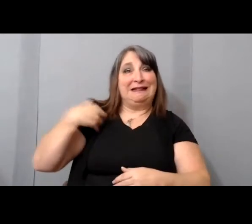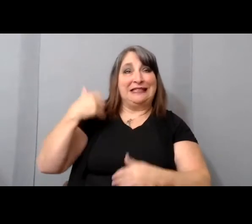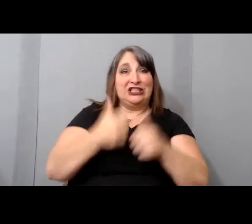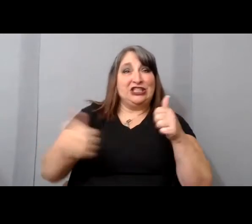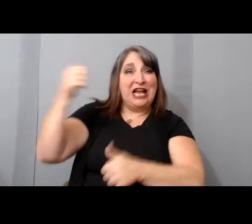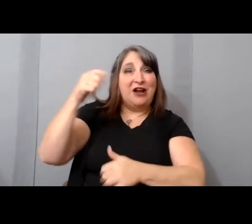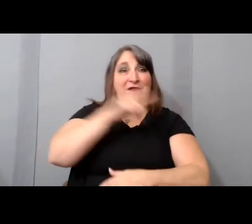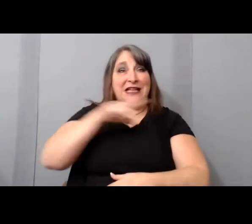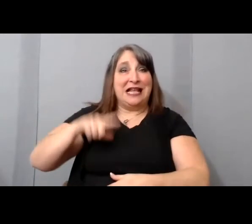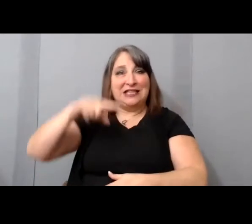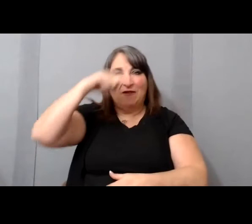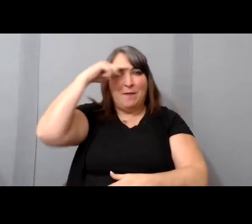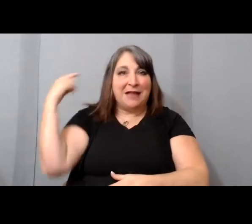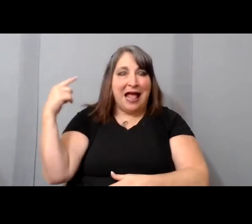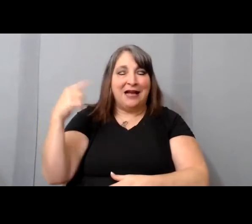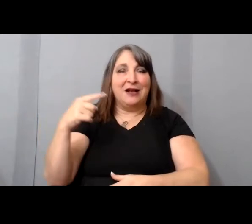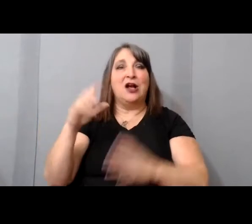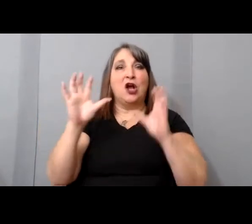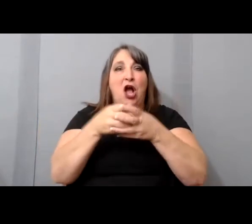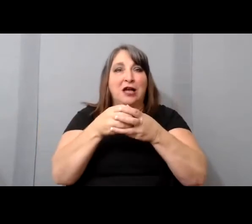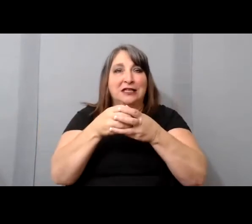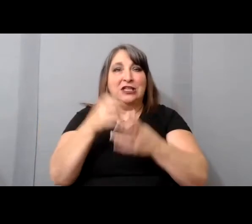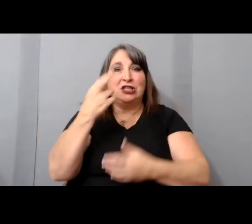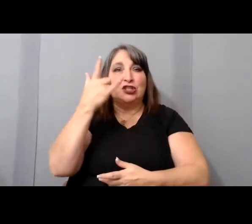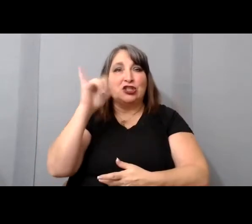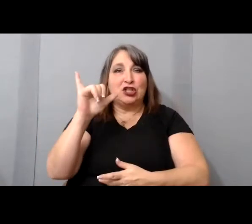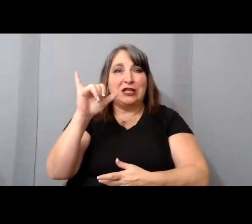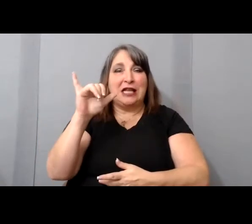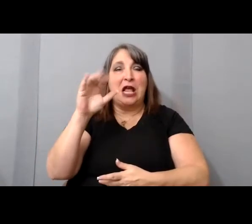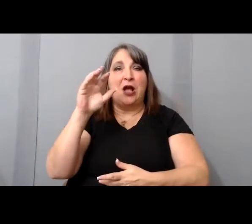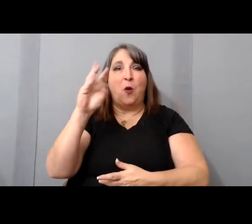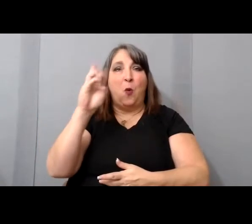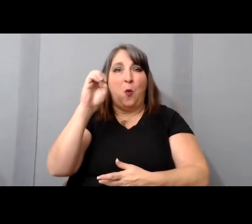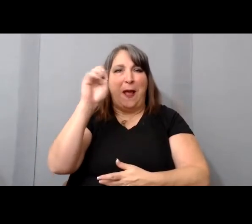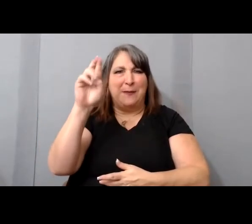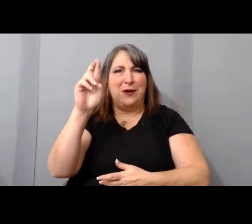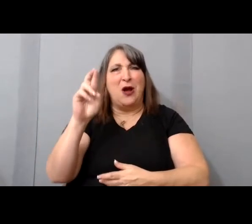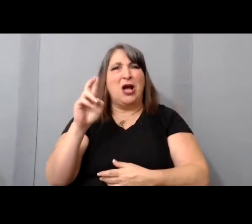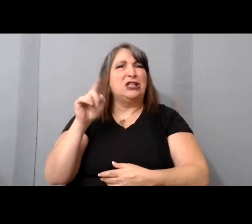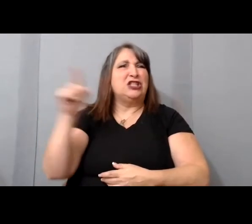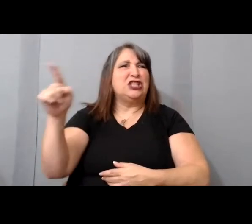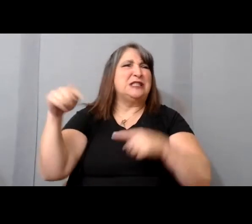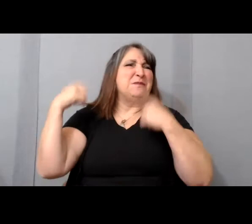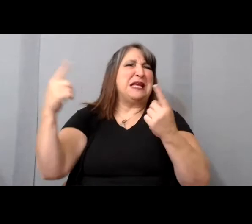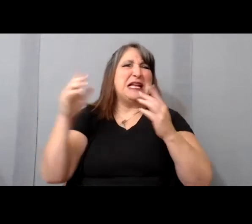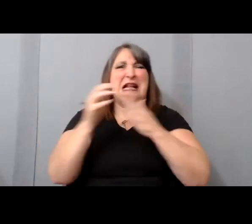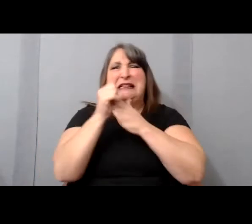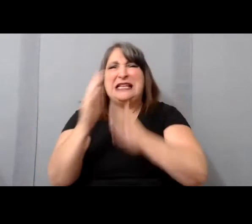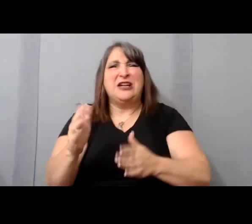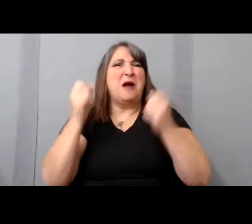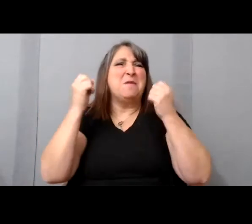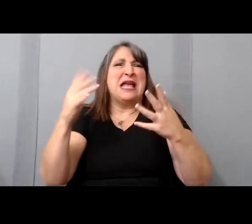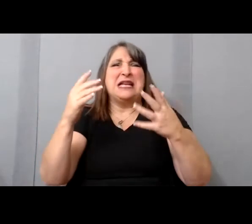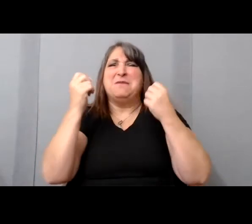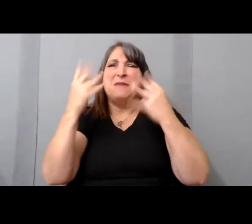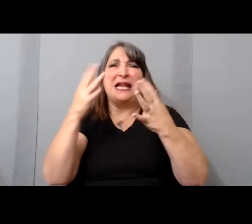Black Caucus, Assemblymember Dr. Shirley Weber, who has been a leader on so many important issues,